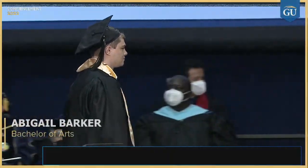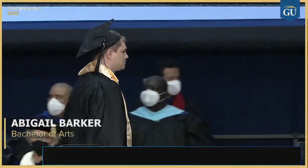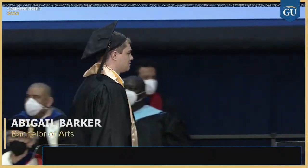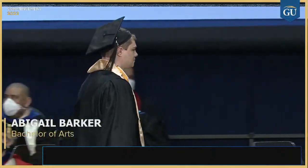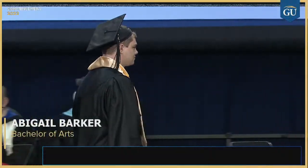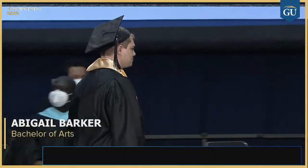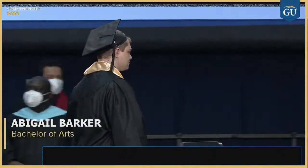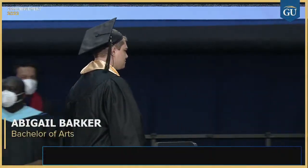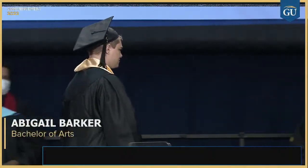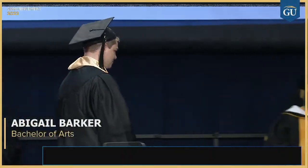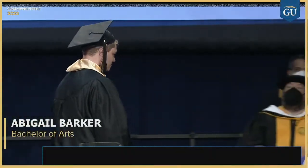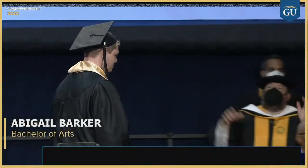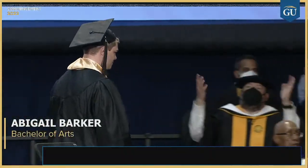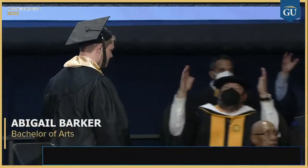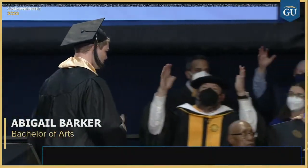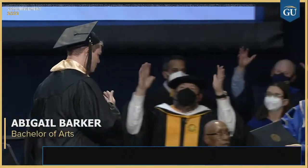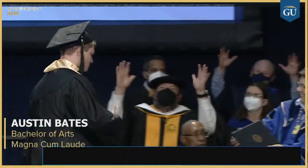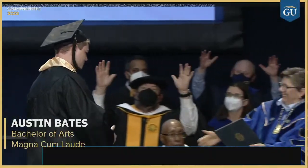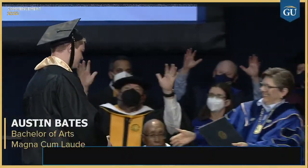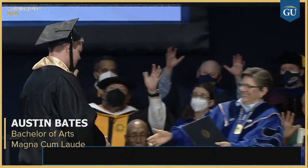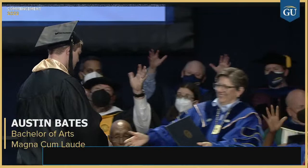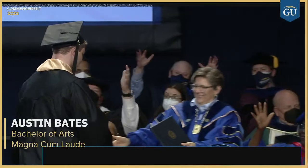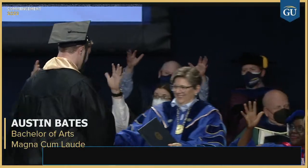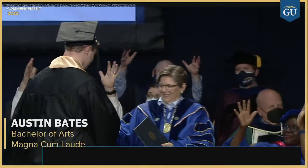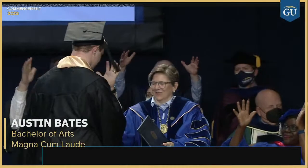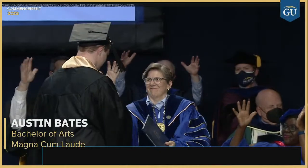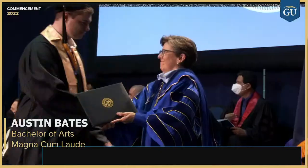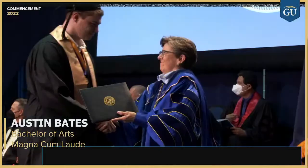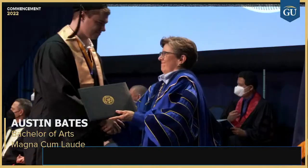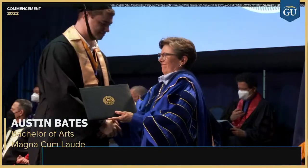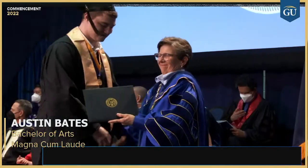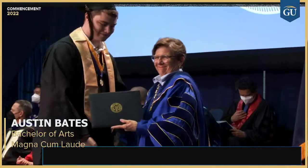Hannah Baer, Bachelor of Arts, summa cum laude.